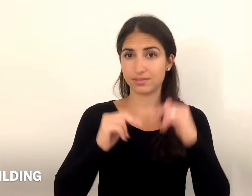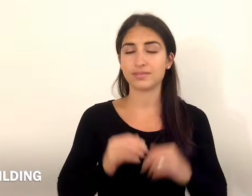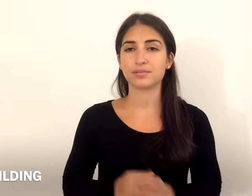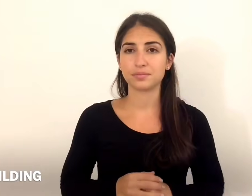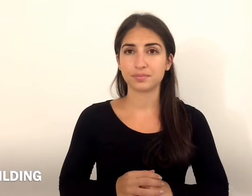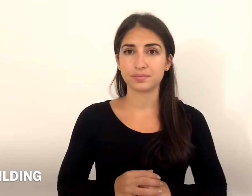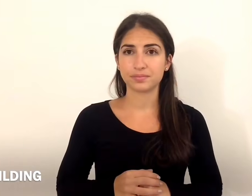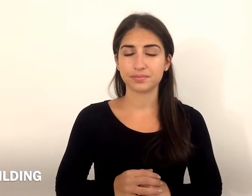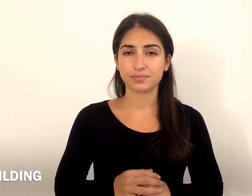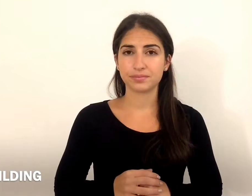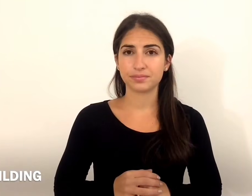Building.